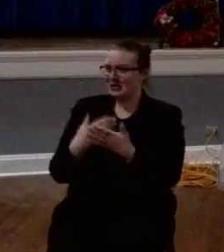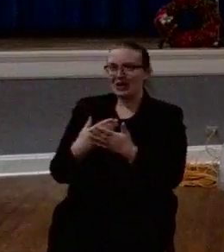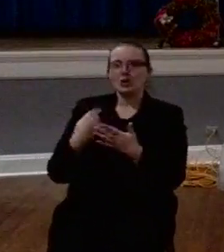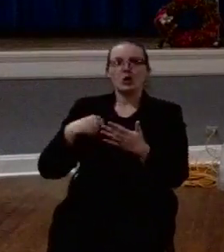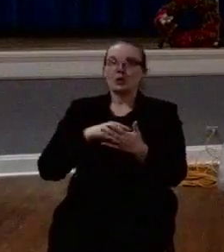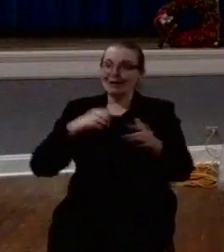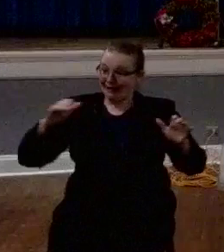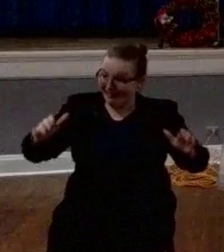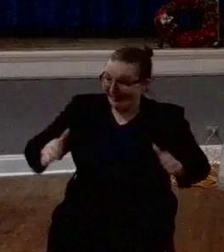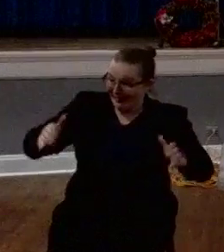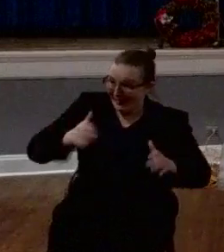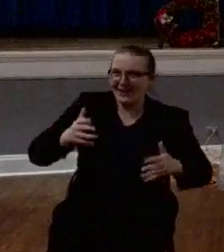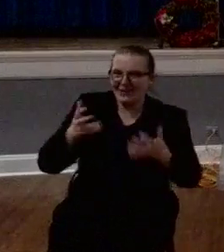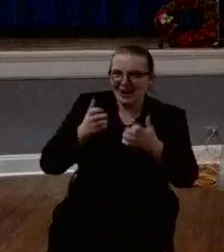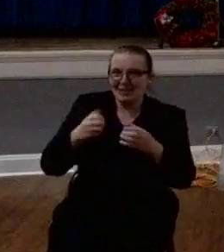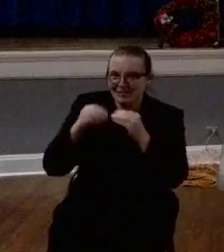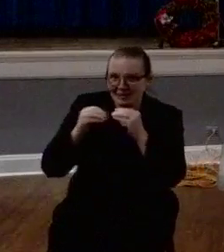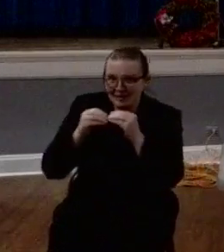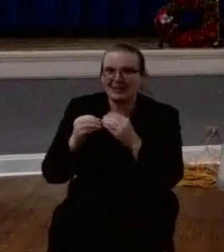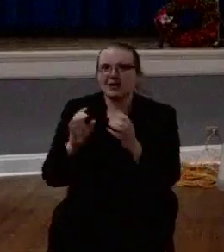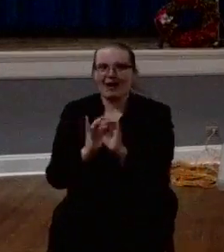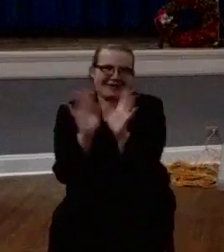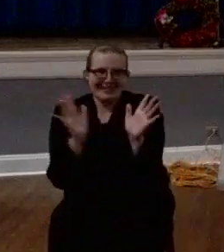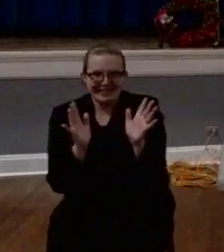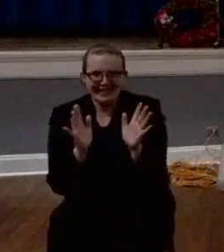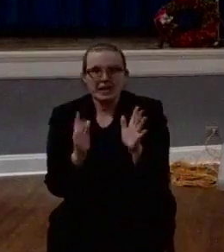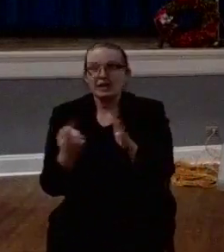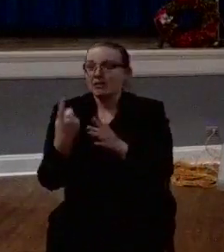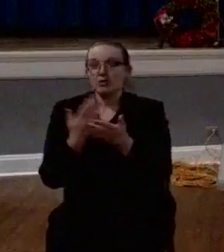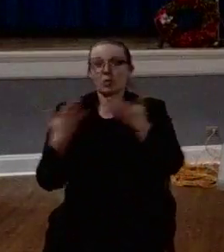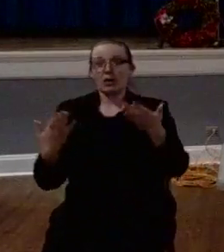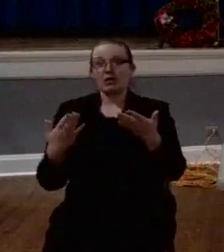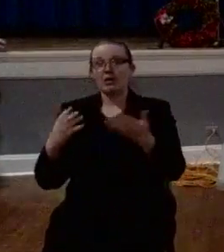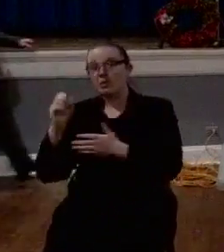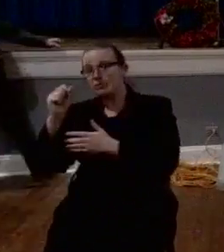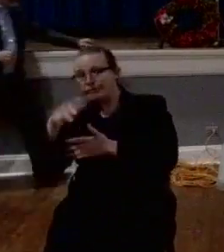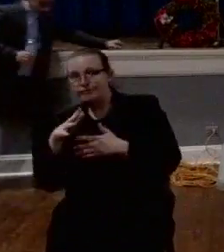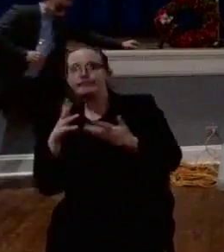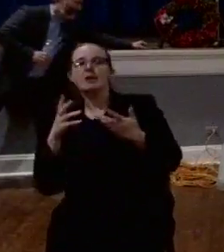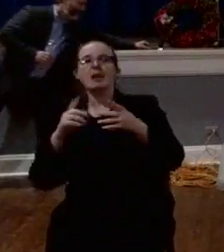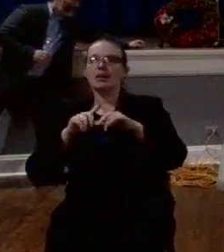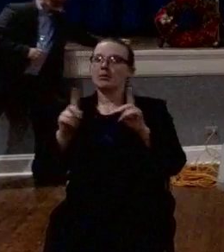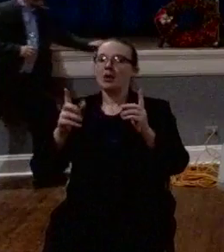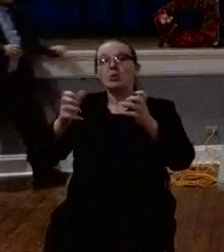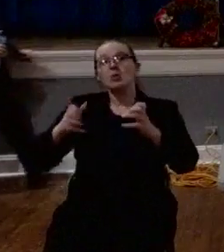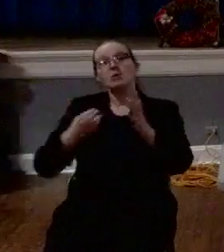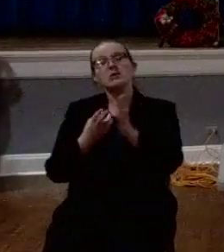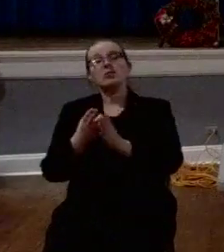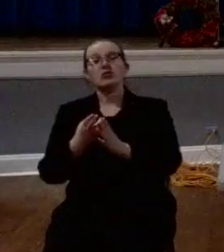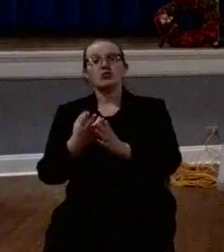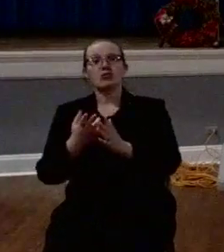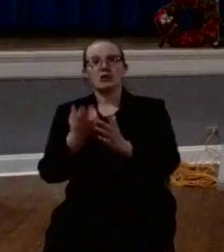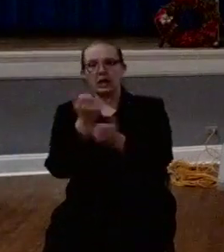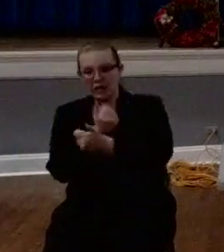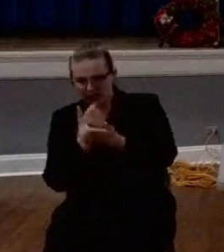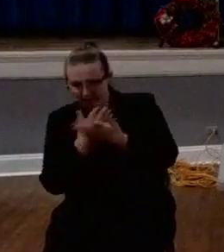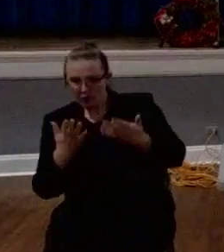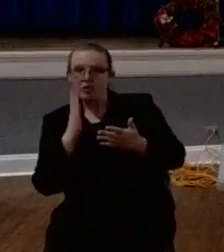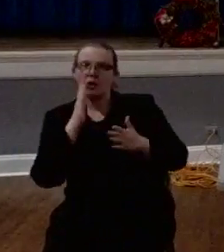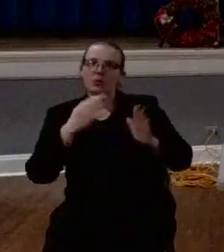going to push for more if we can, obviously. So that's one of the things that we wanted to put in there as well. But we wanted to make sure that everything was